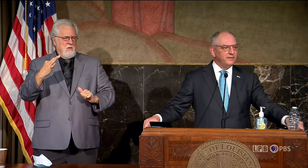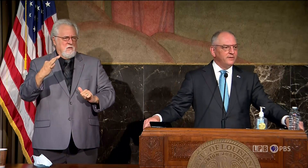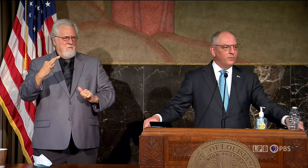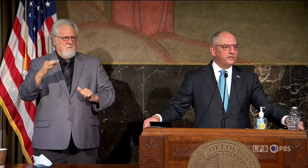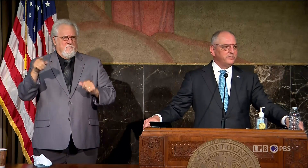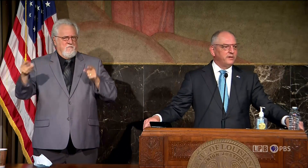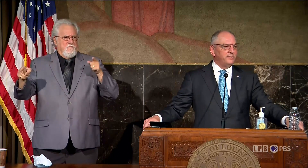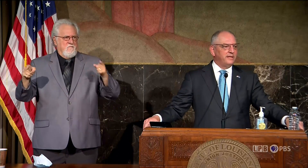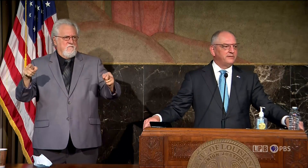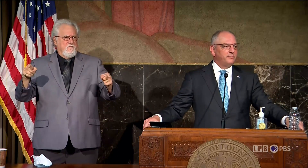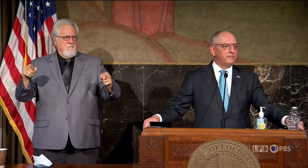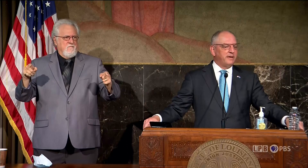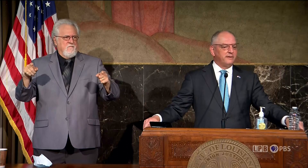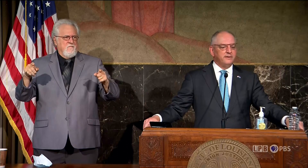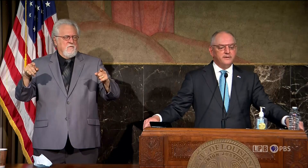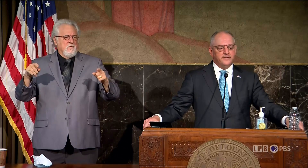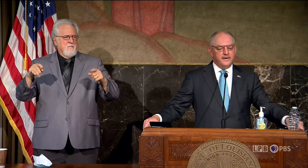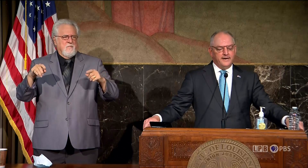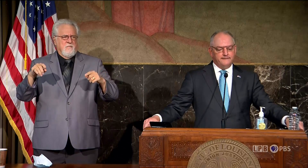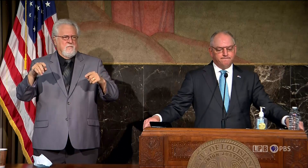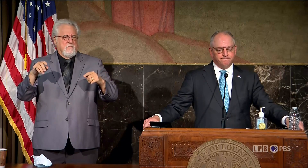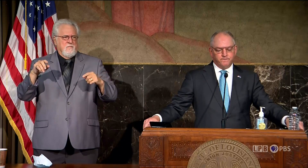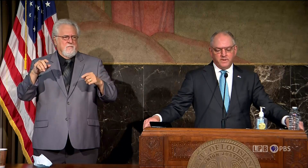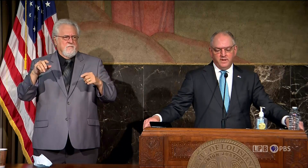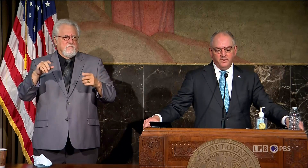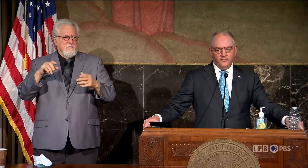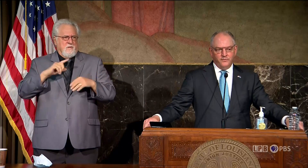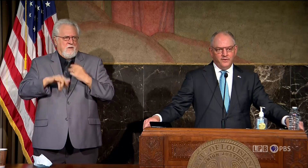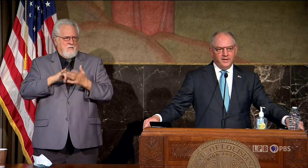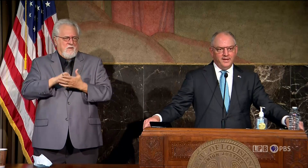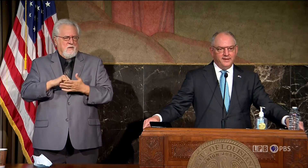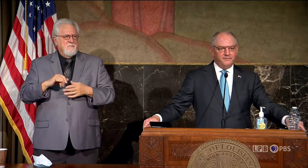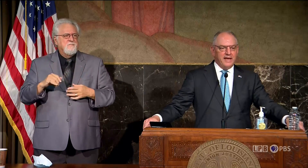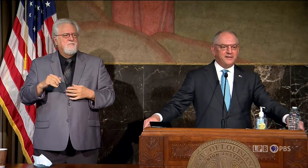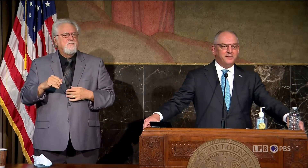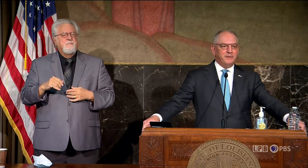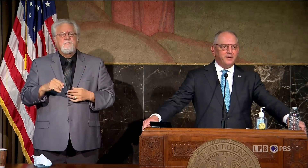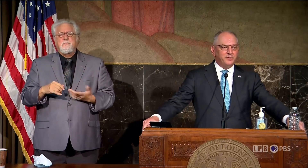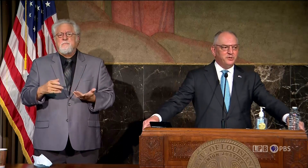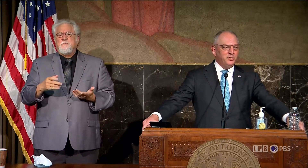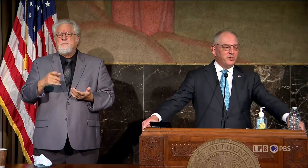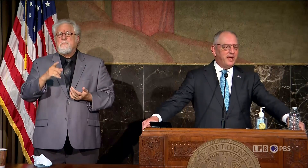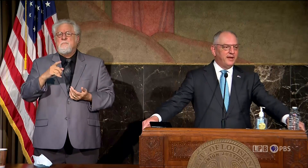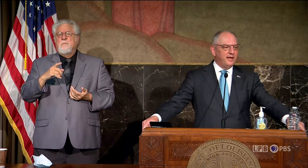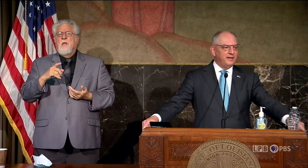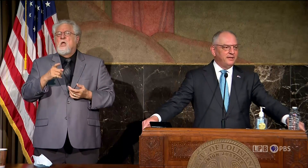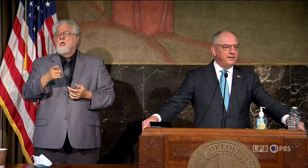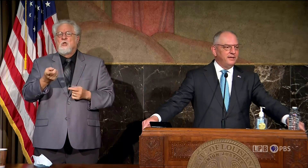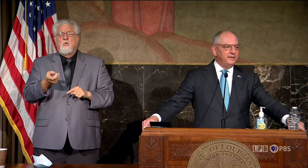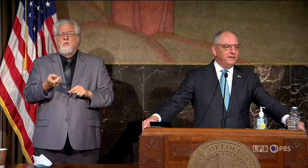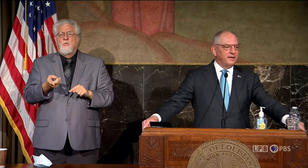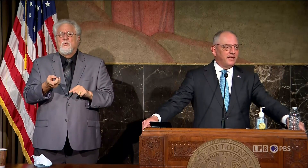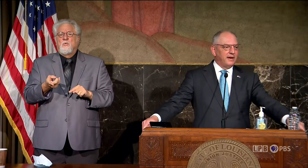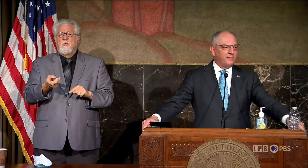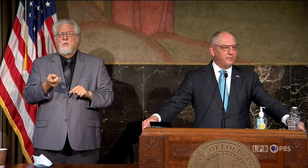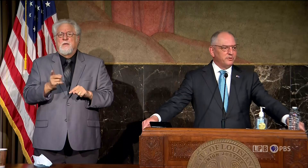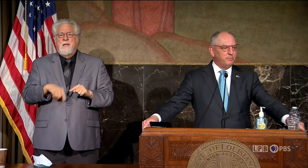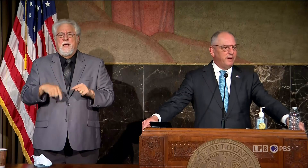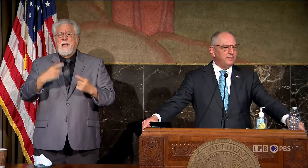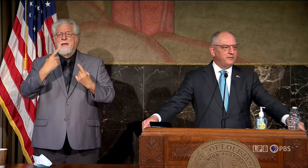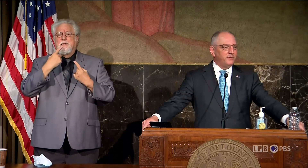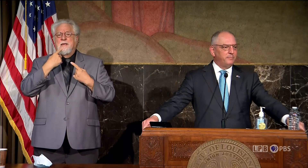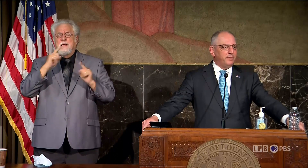body's wishes on that subject matter. You know, the fact of the matter is you cannot declare